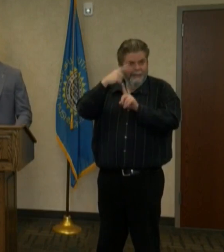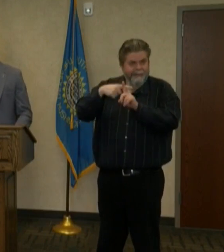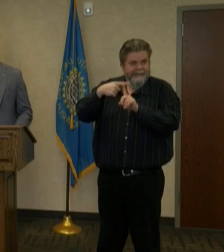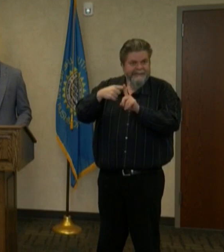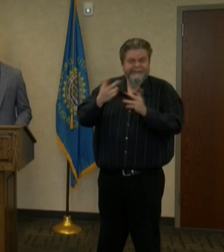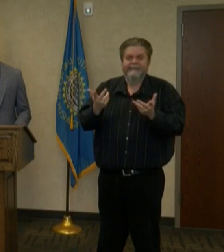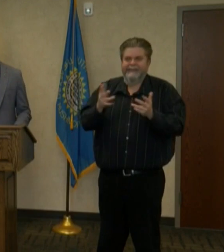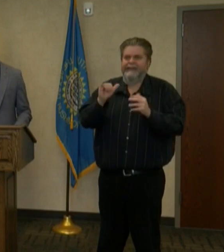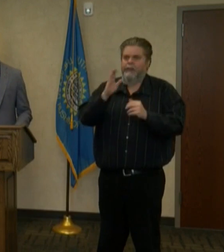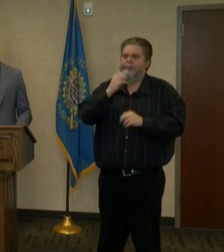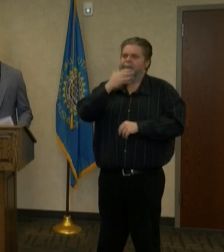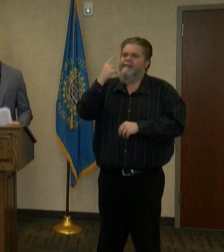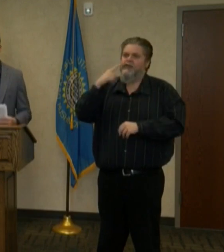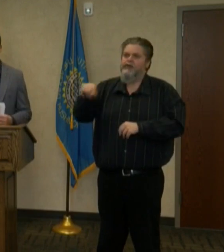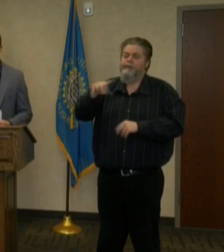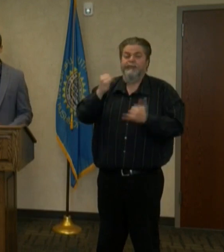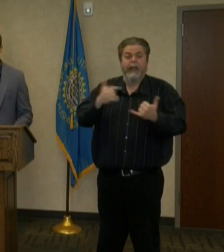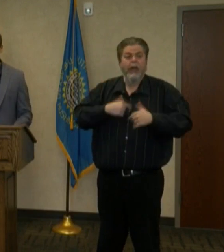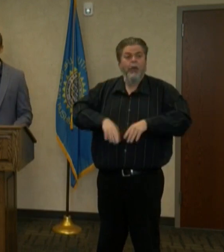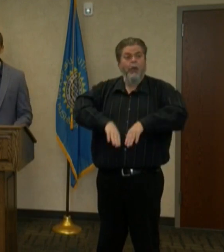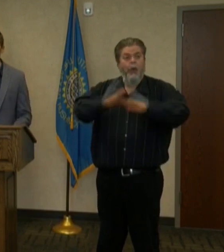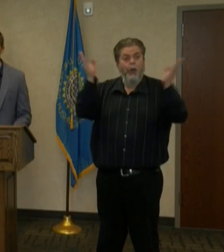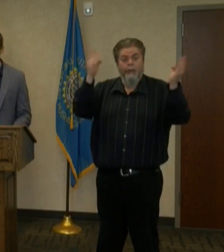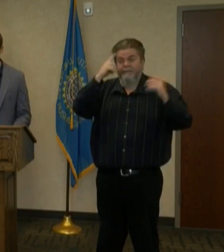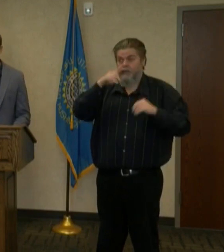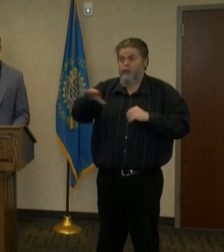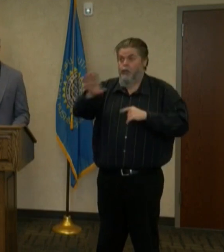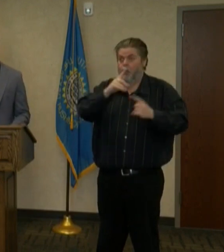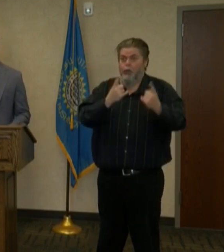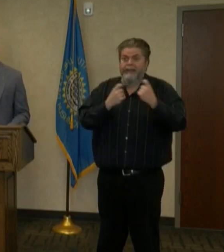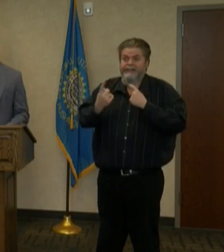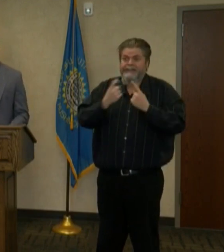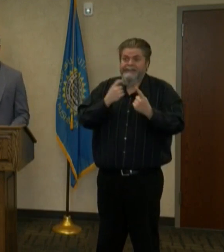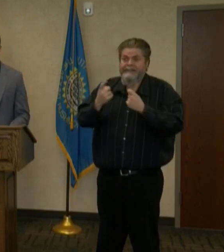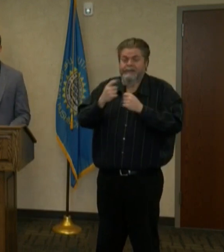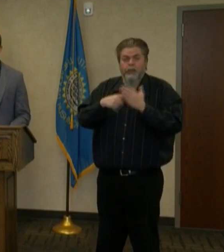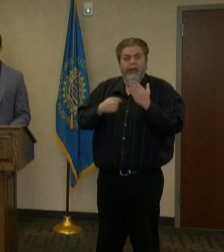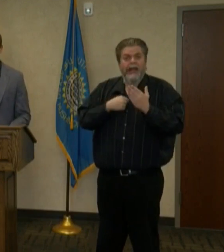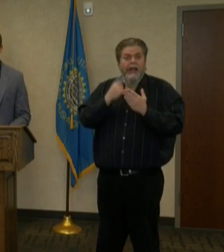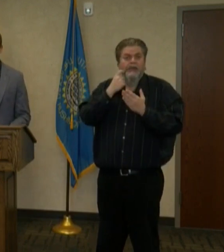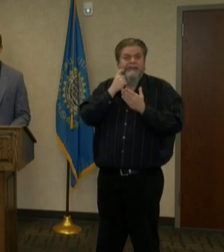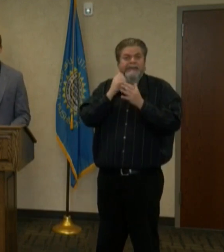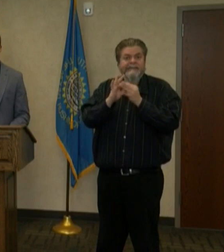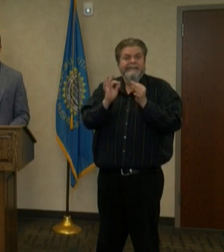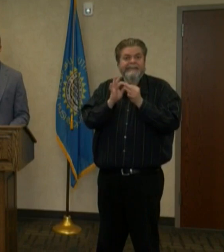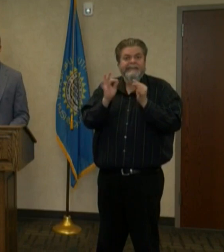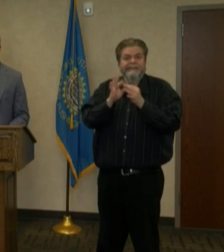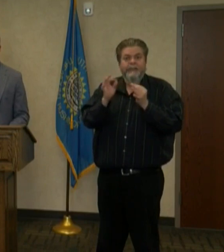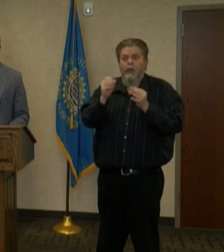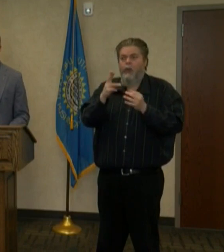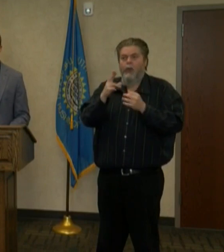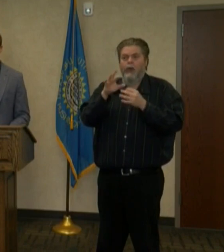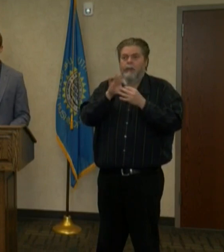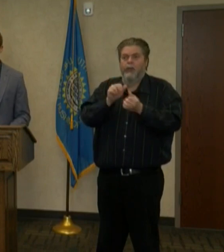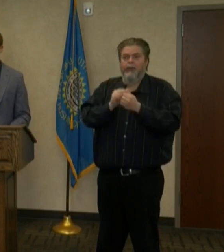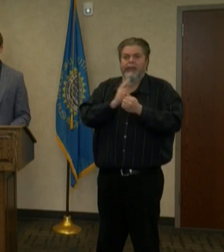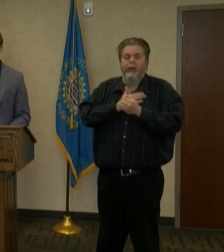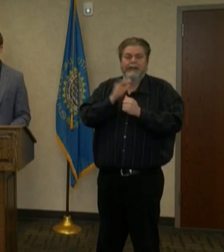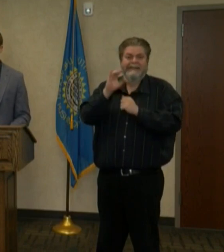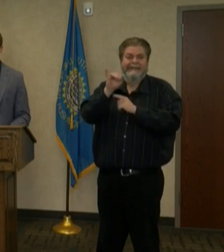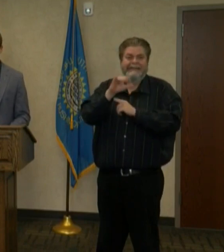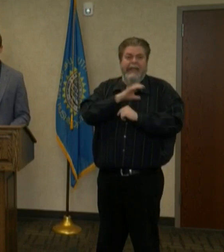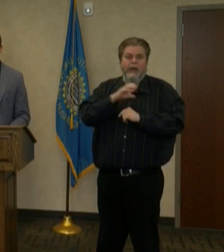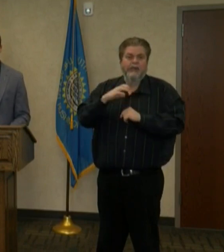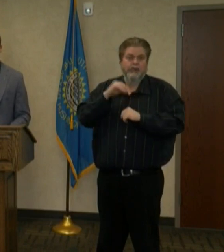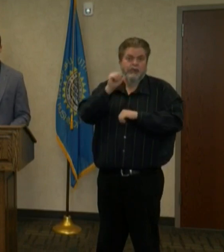move forward. So love to take any questions you may have today on any of these programs we talked about, anything going on with our council this week, or any